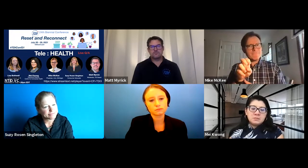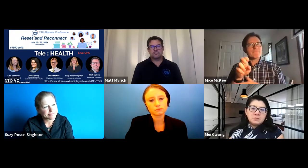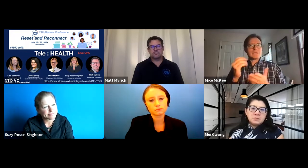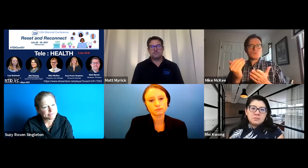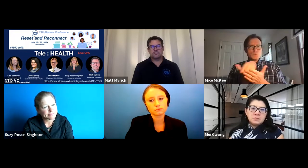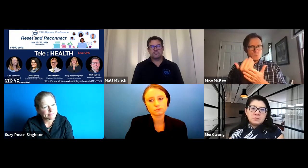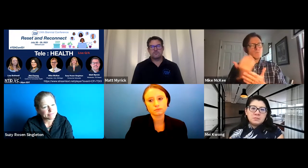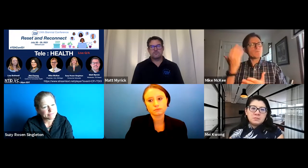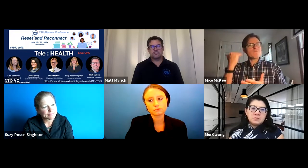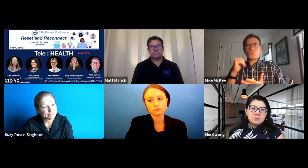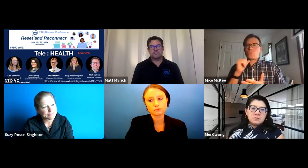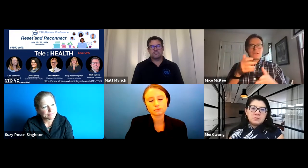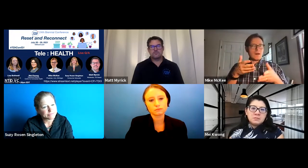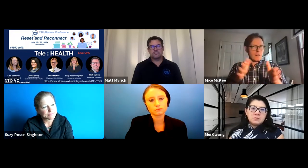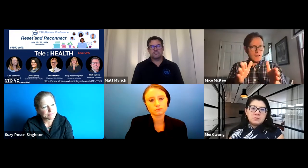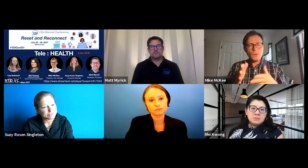worked on.